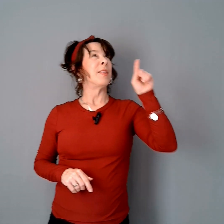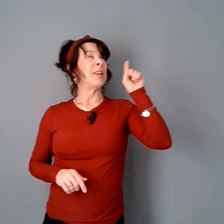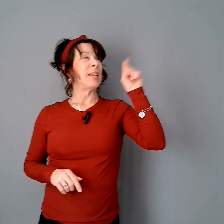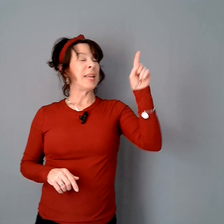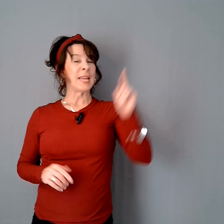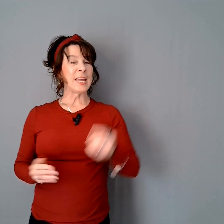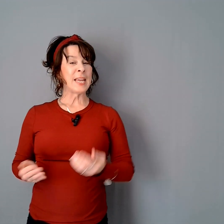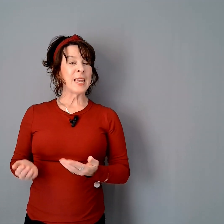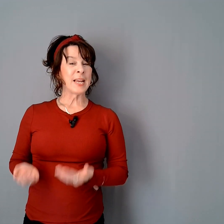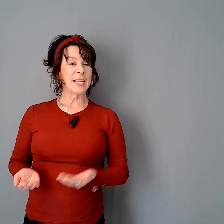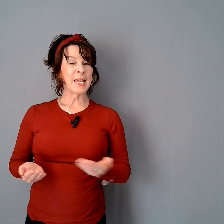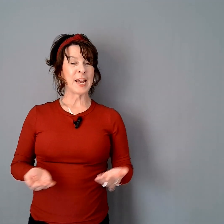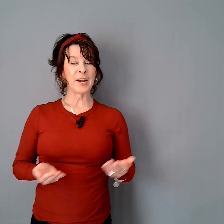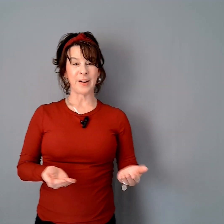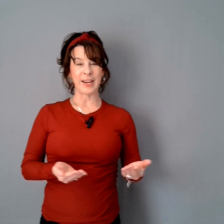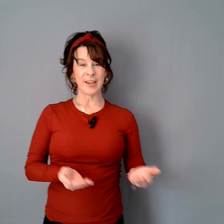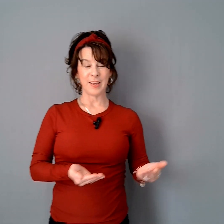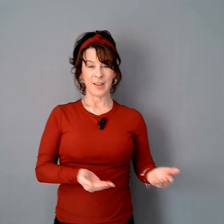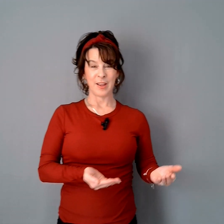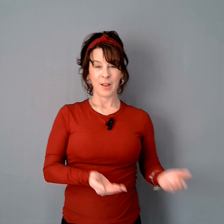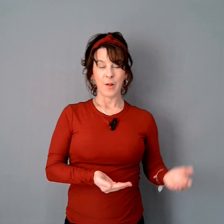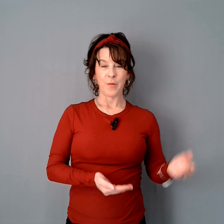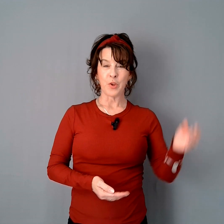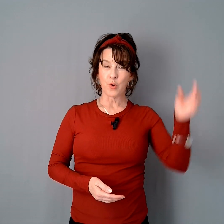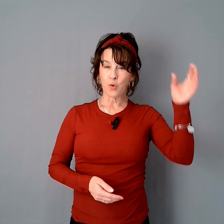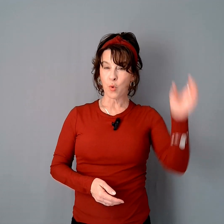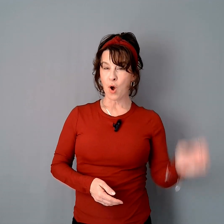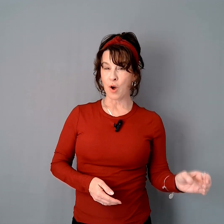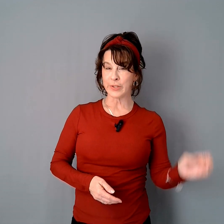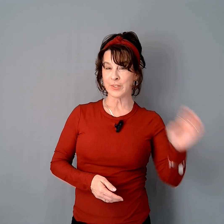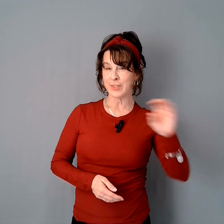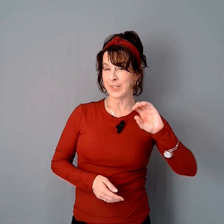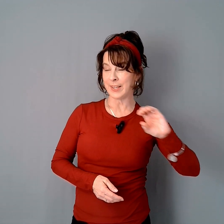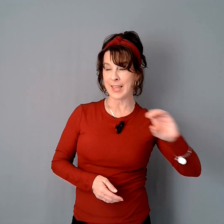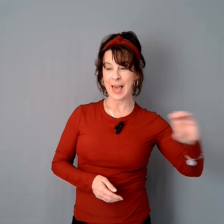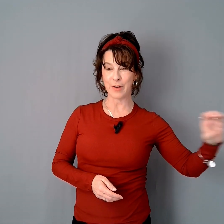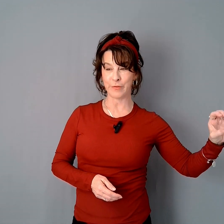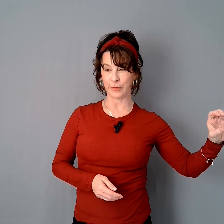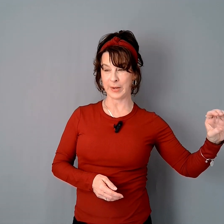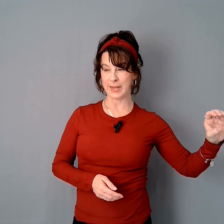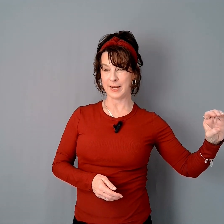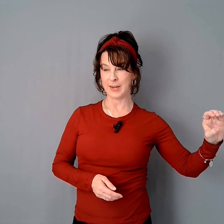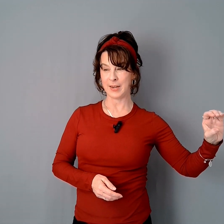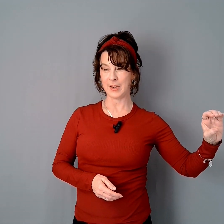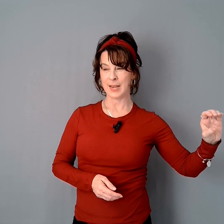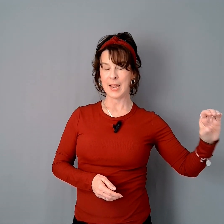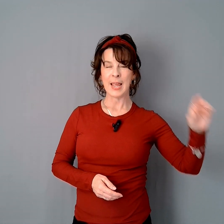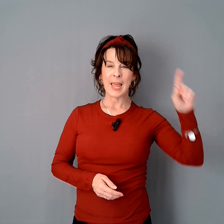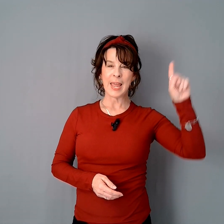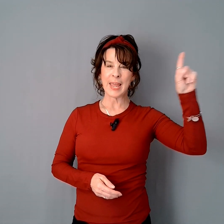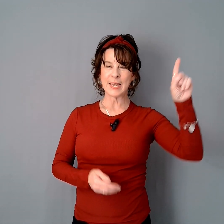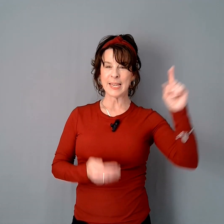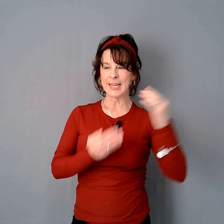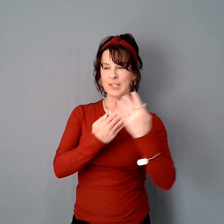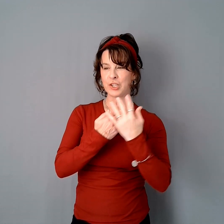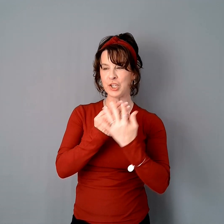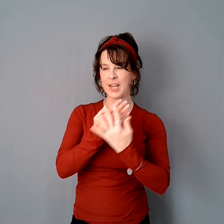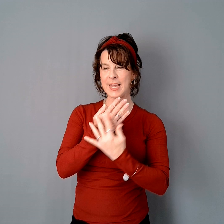Then he carried the cross to Calvary, and he shed